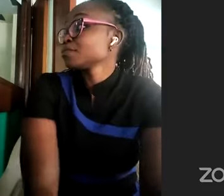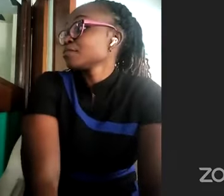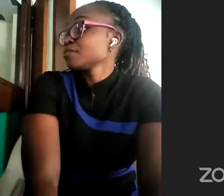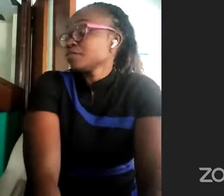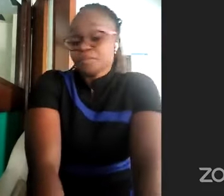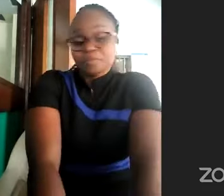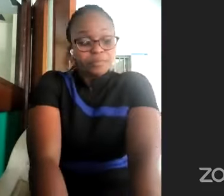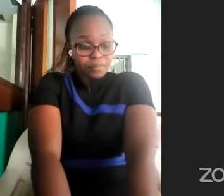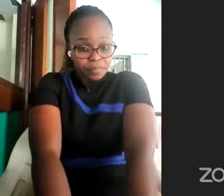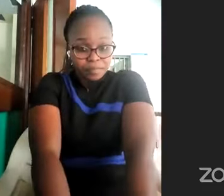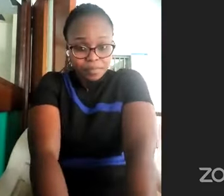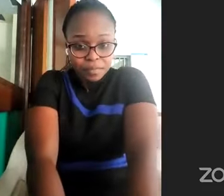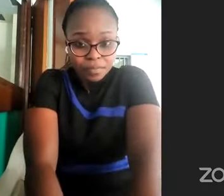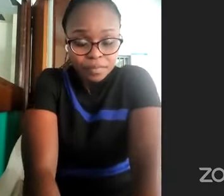Can you hear me?